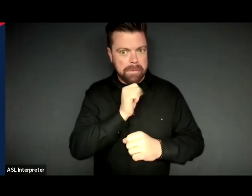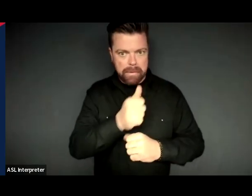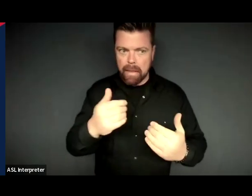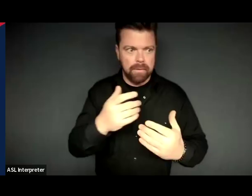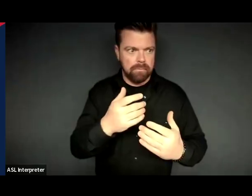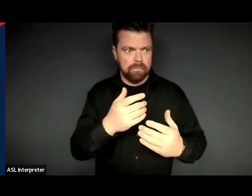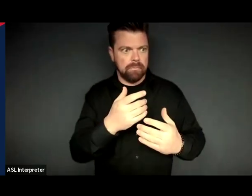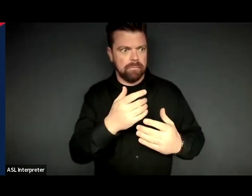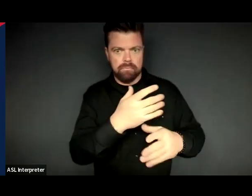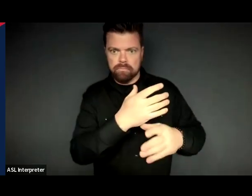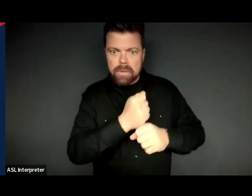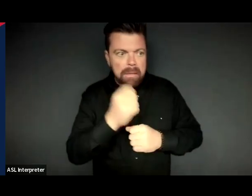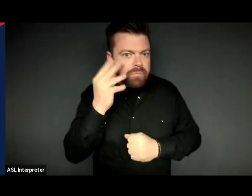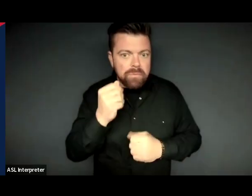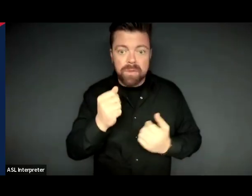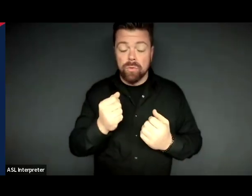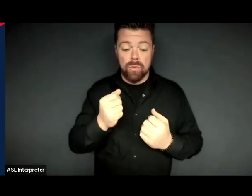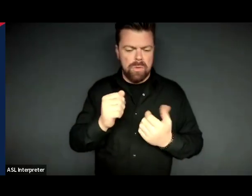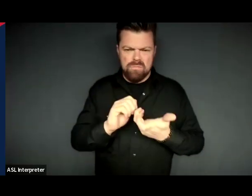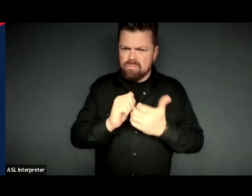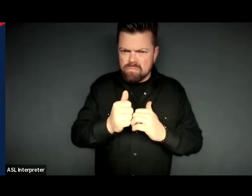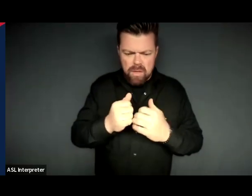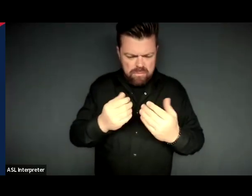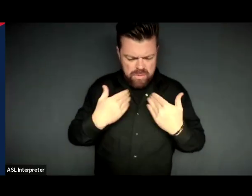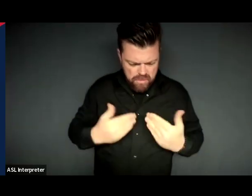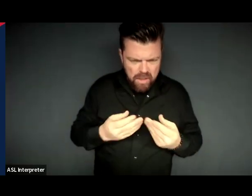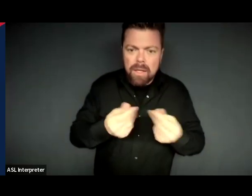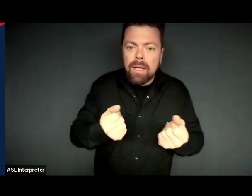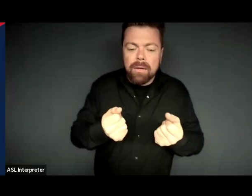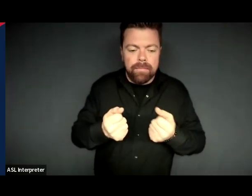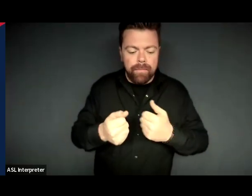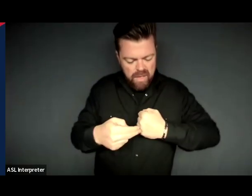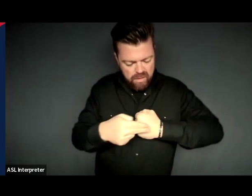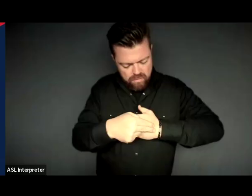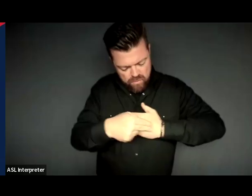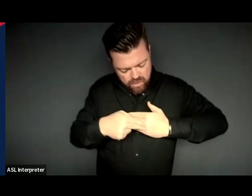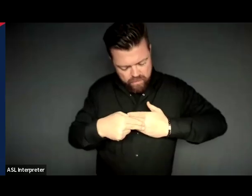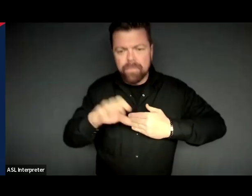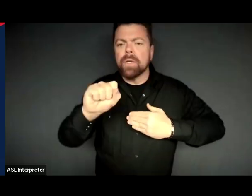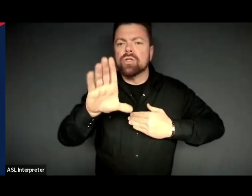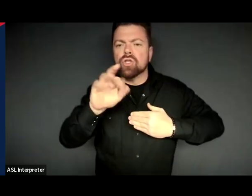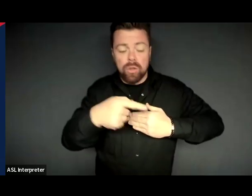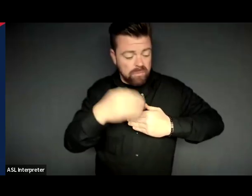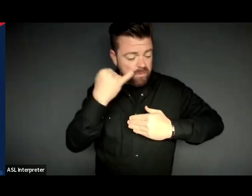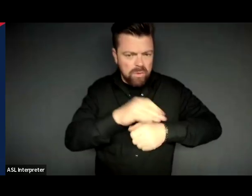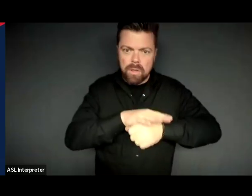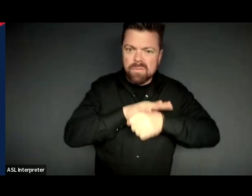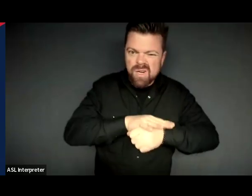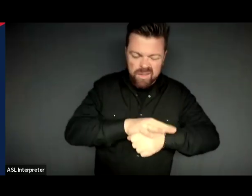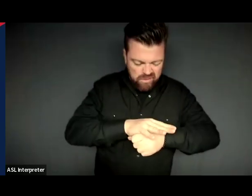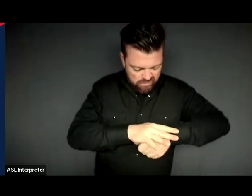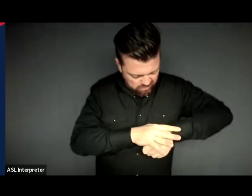one, the way the body heals itself is to make a scar. So if you've had a pressure injury, even if it's just a red